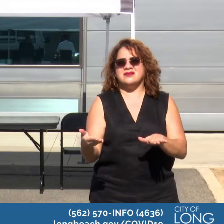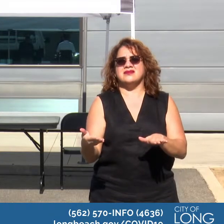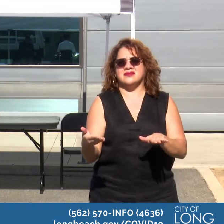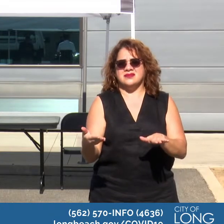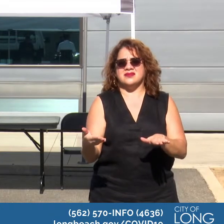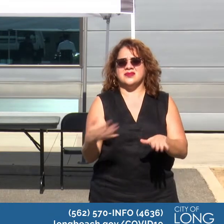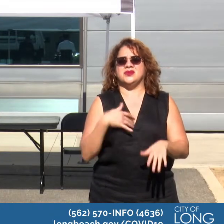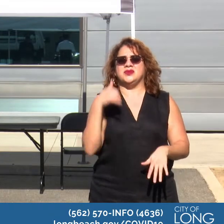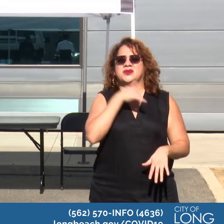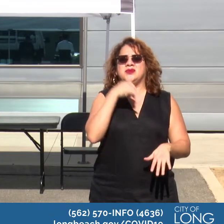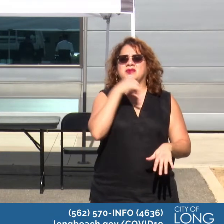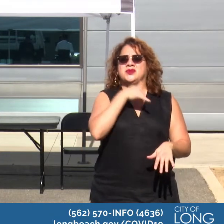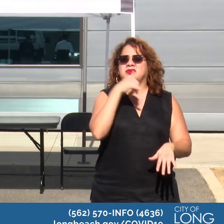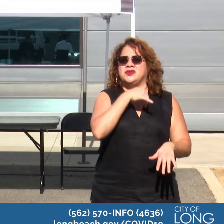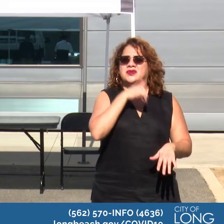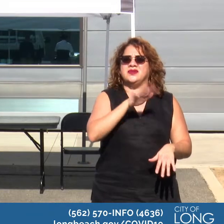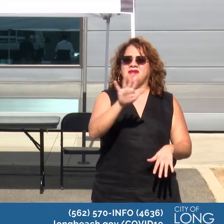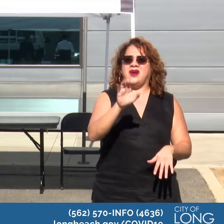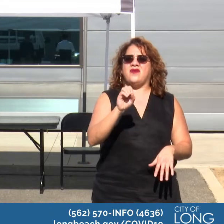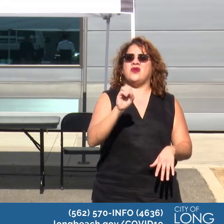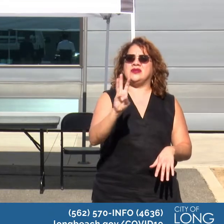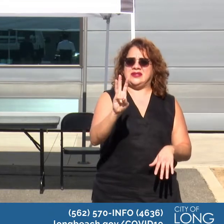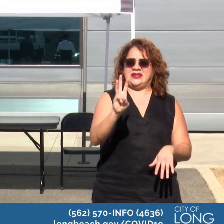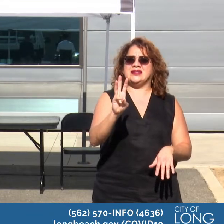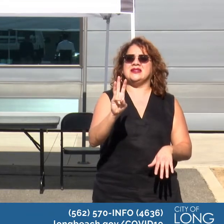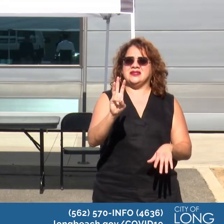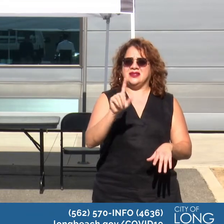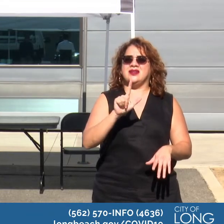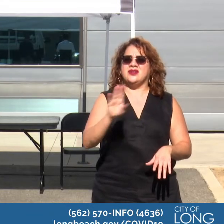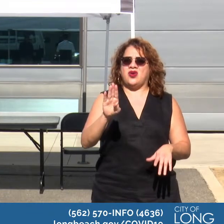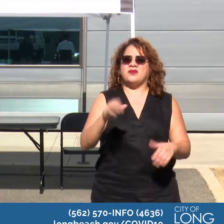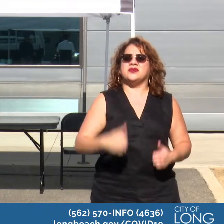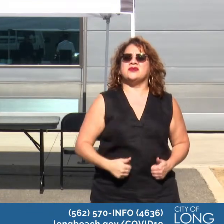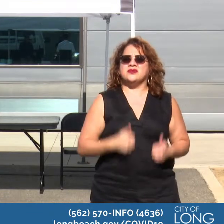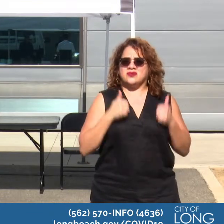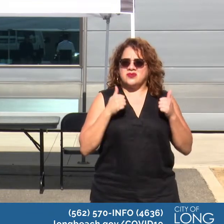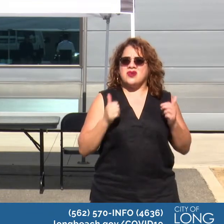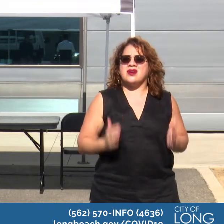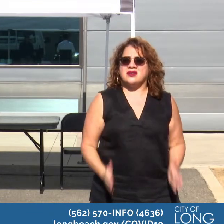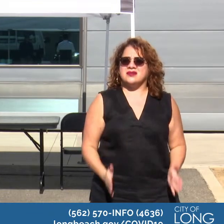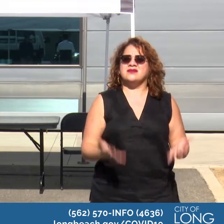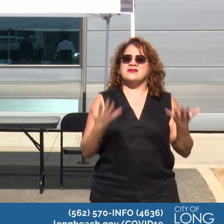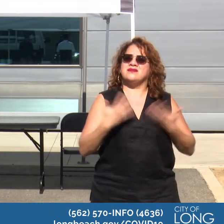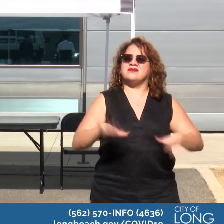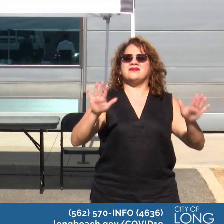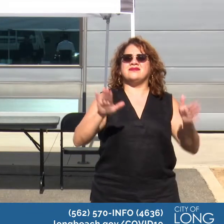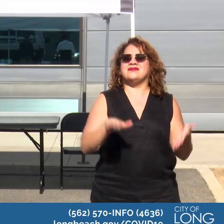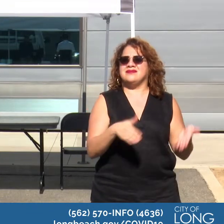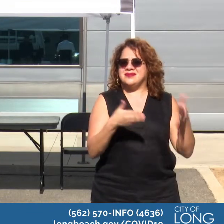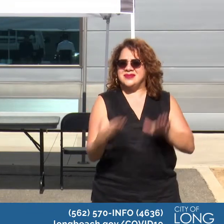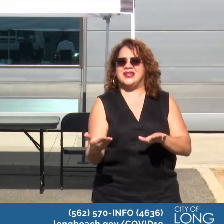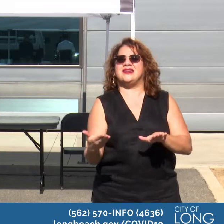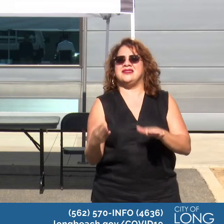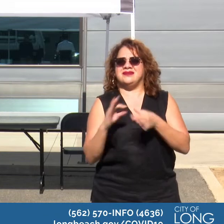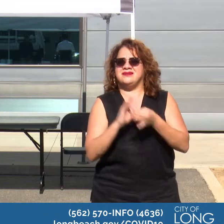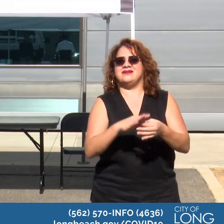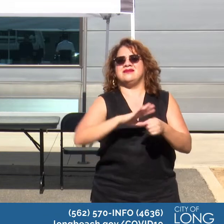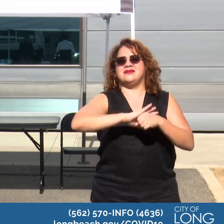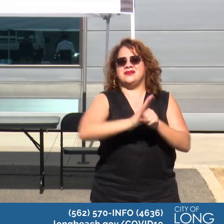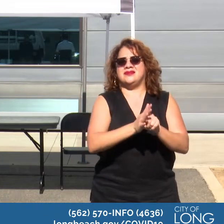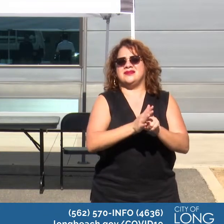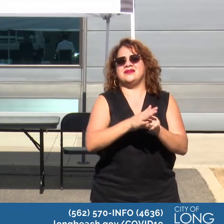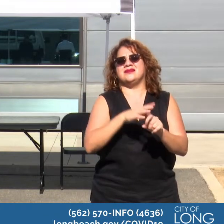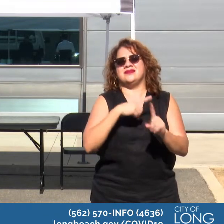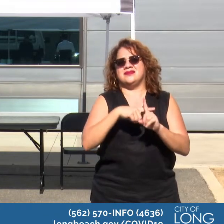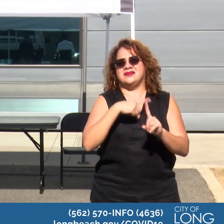we have 506 Long Beach residents that have lost their lives, and families